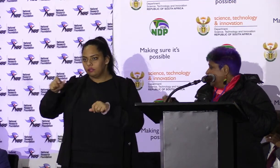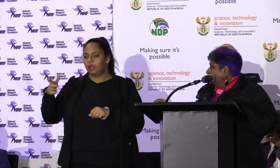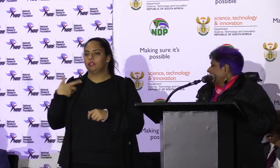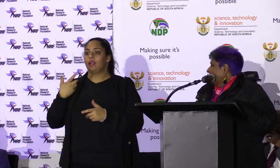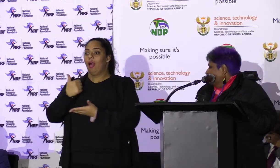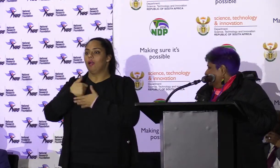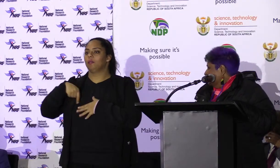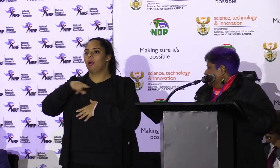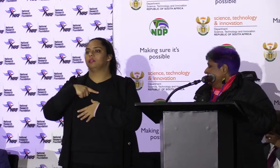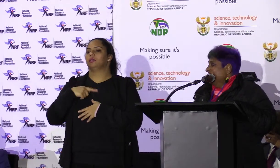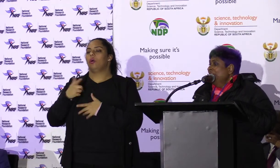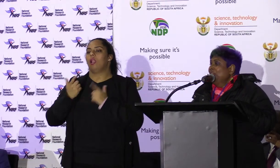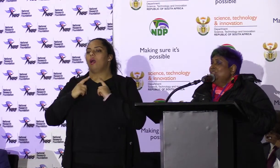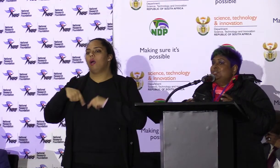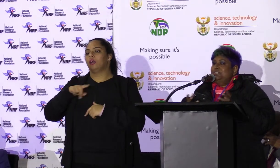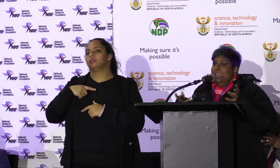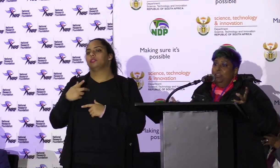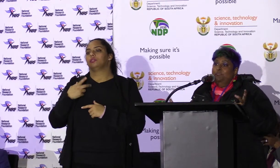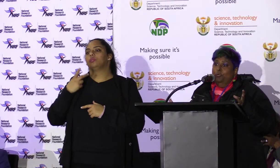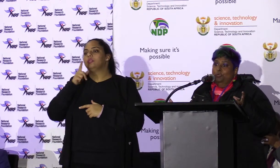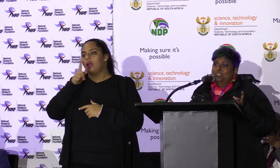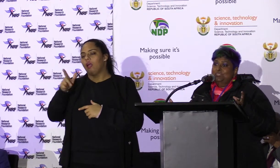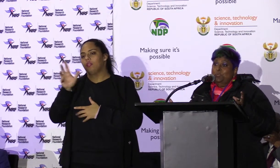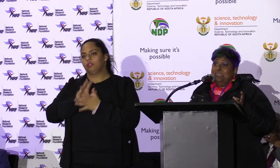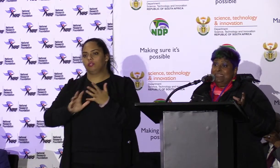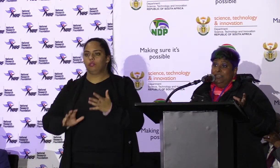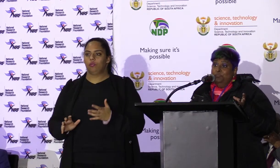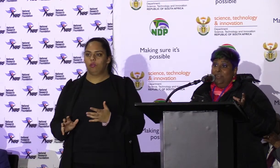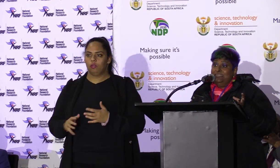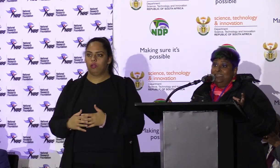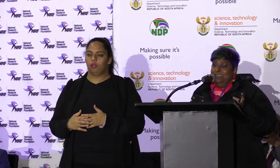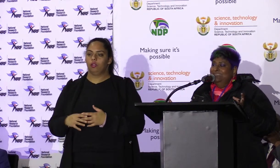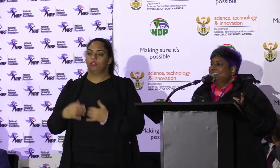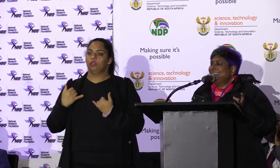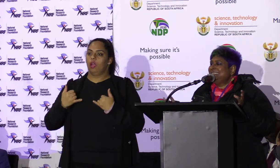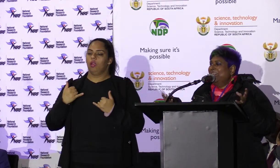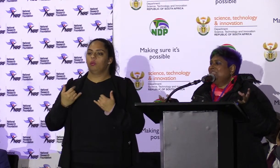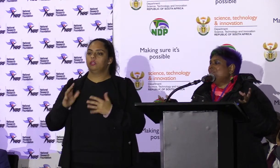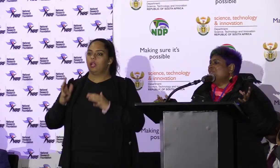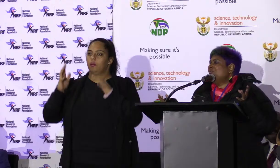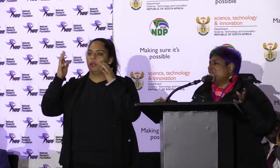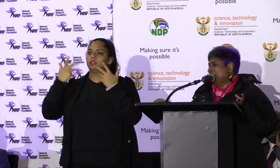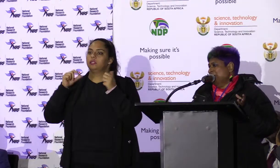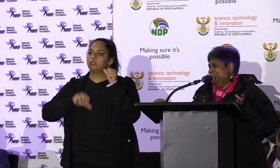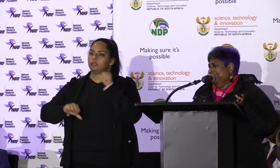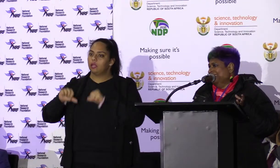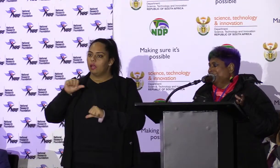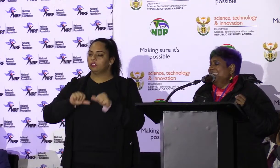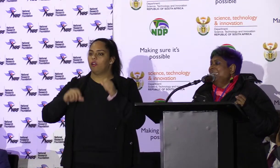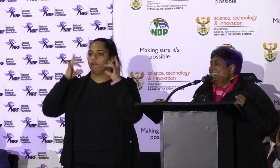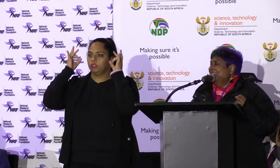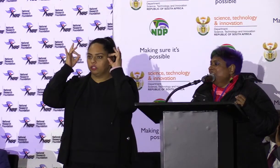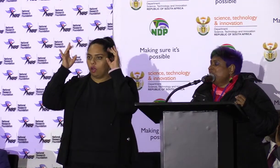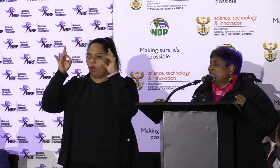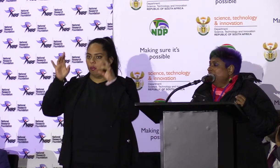tell that story. Today, of course, we're celebrating the science of